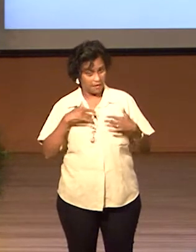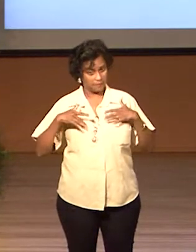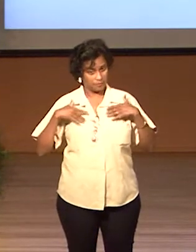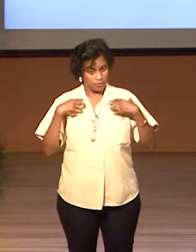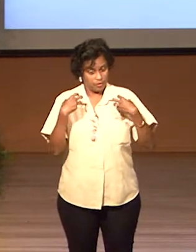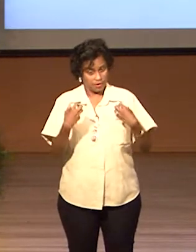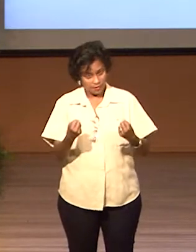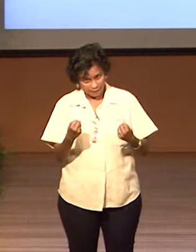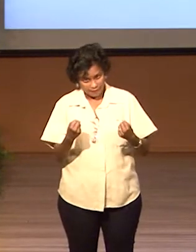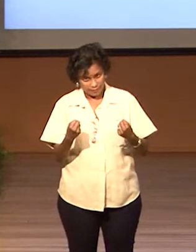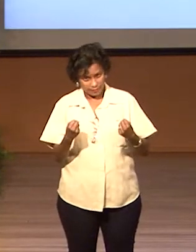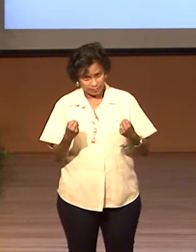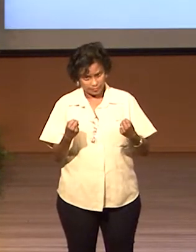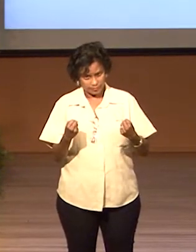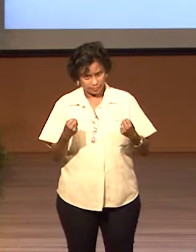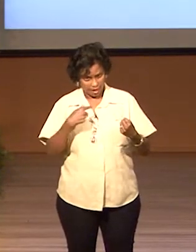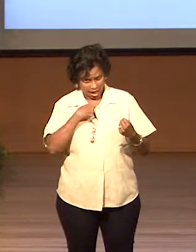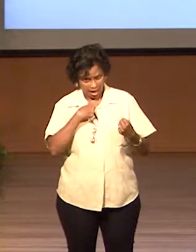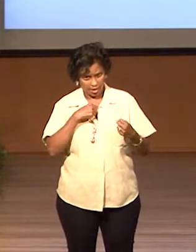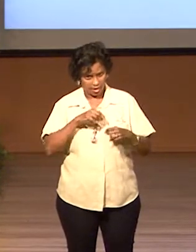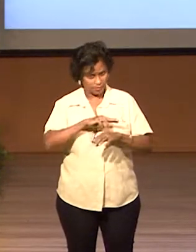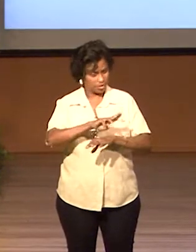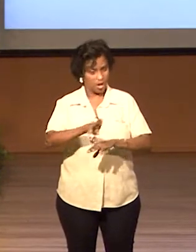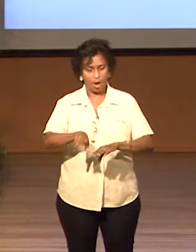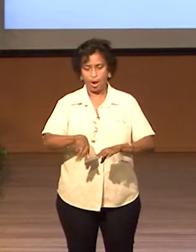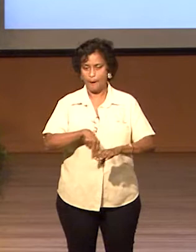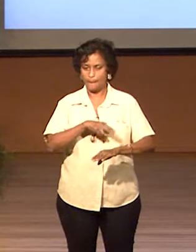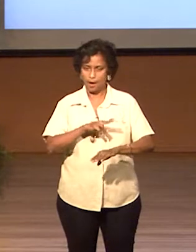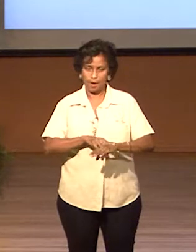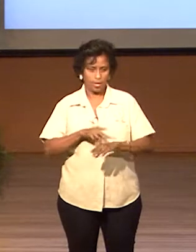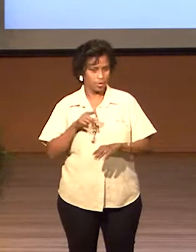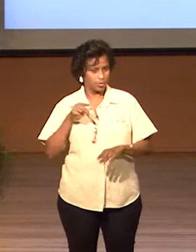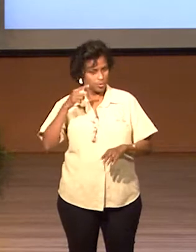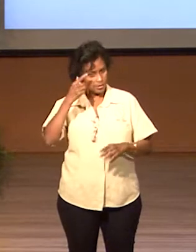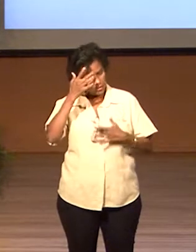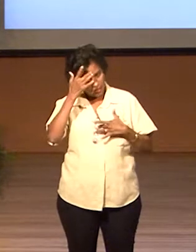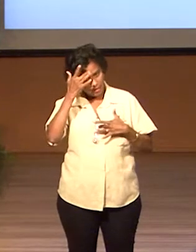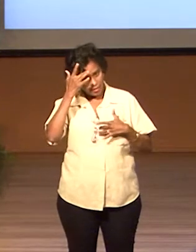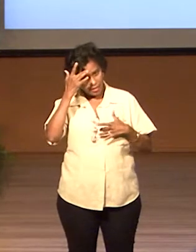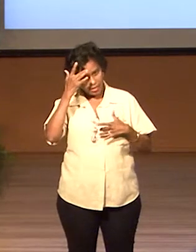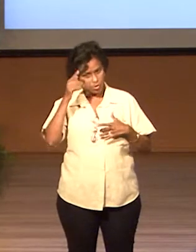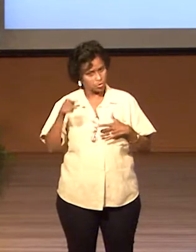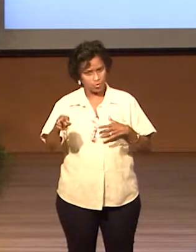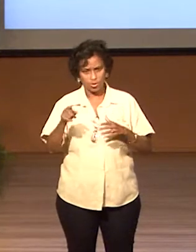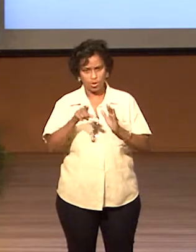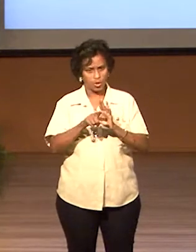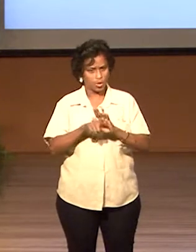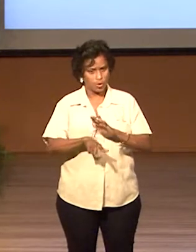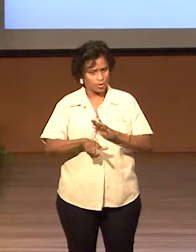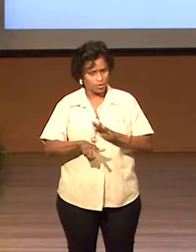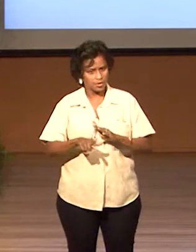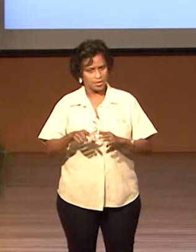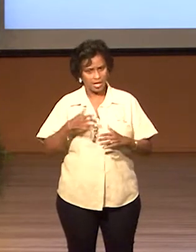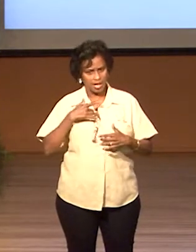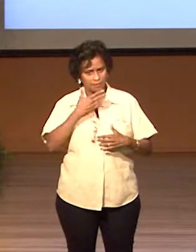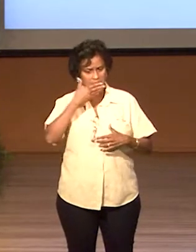well and I am normal and you are sick, you are unwell, you are abnormal, it means that somehow I'm superior to